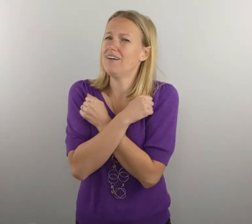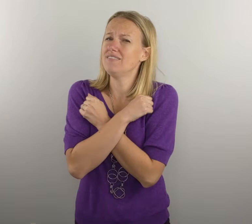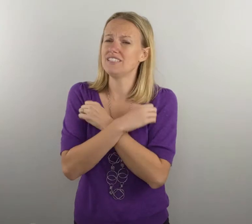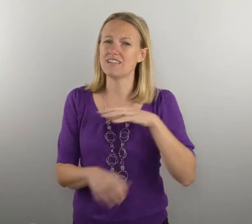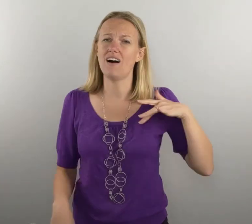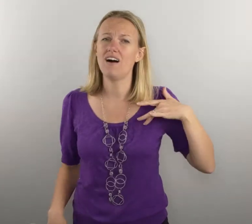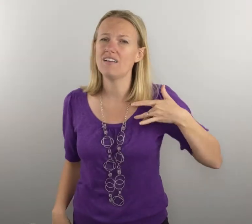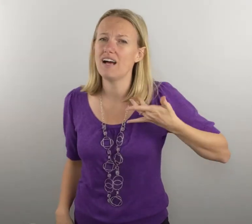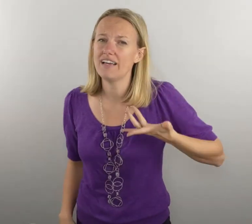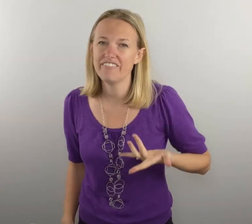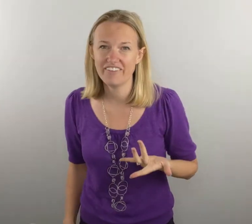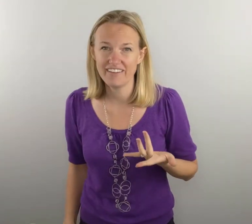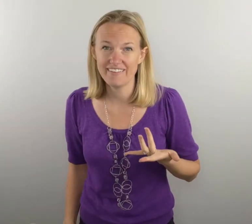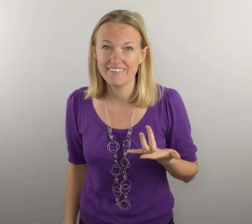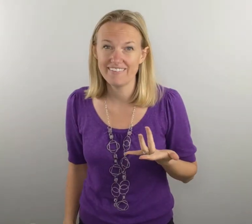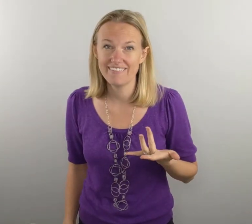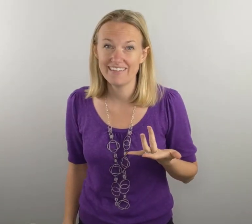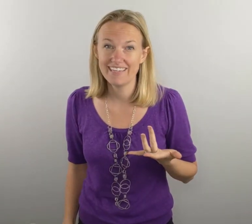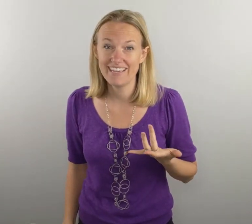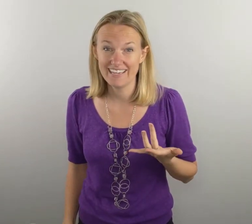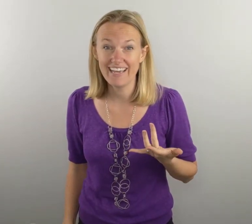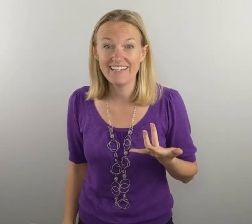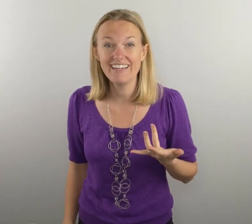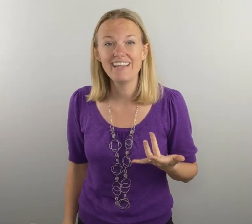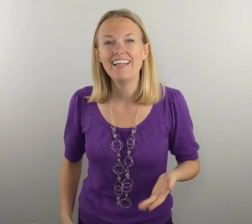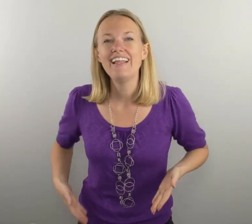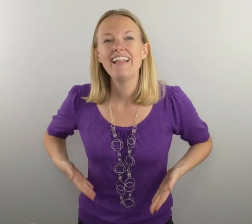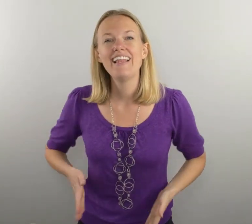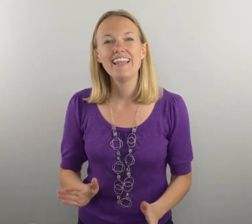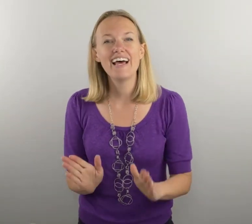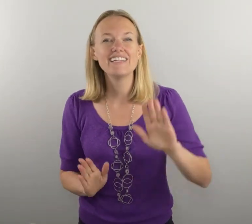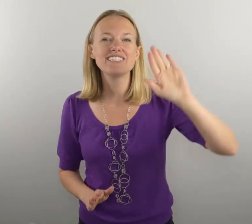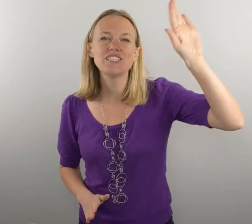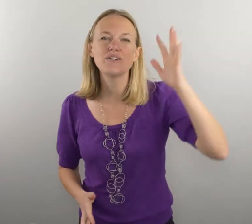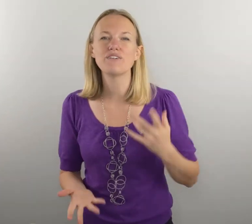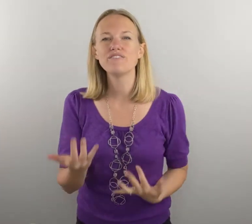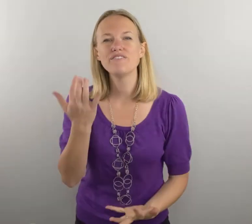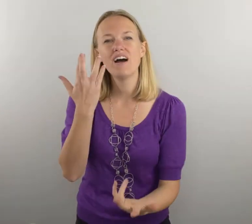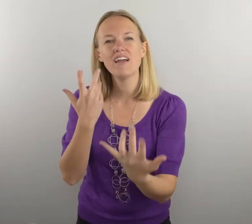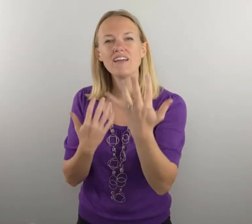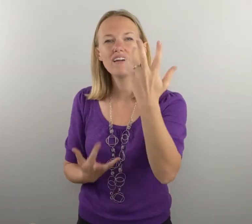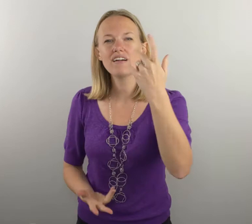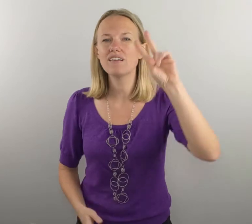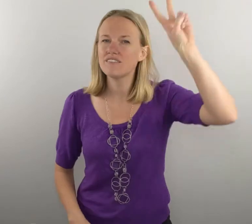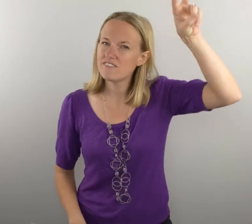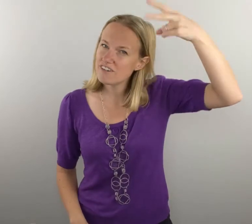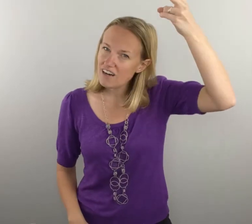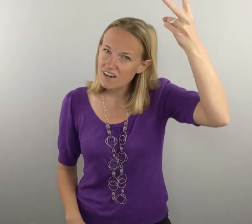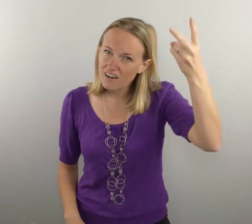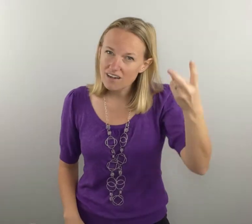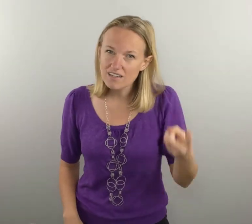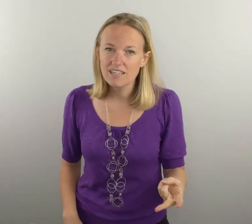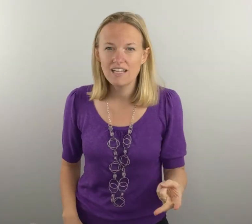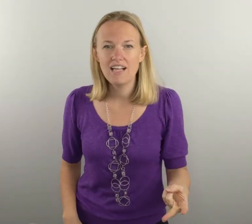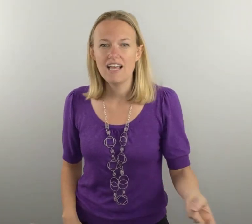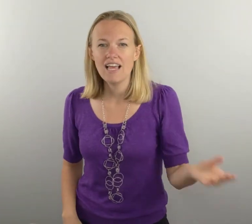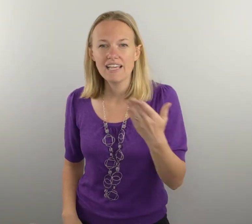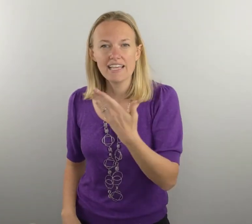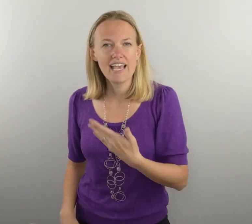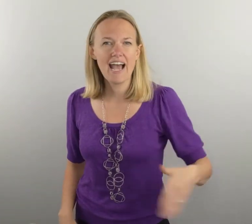is all I feel. Again, let your fire fall,